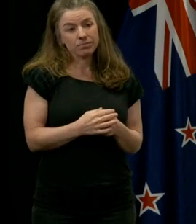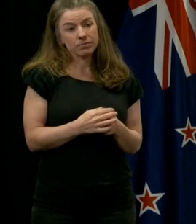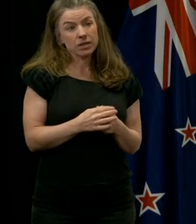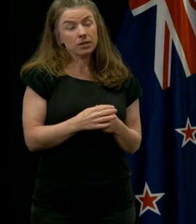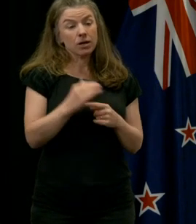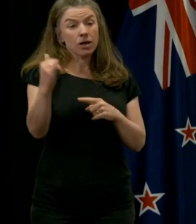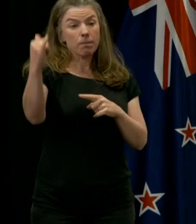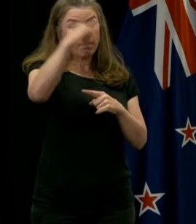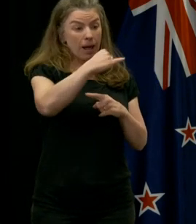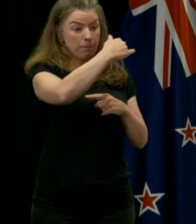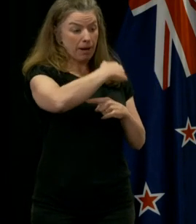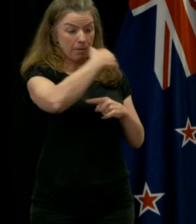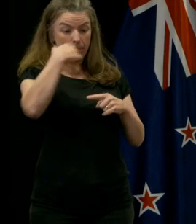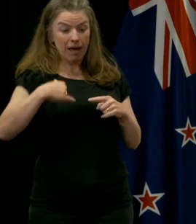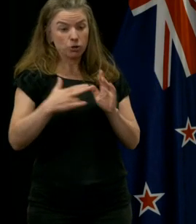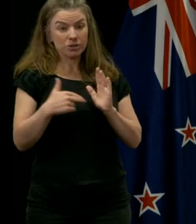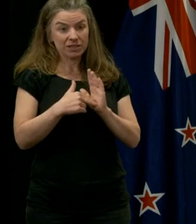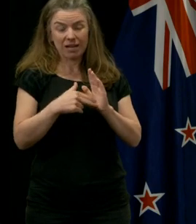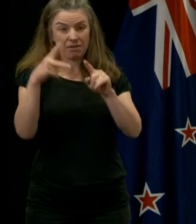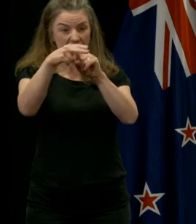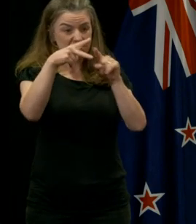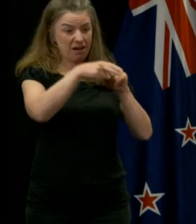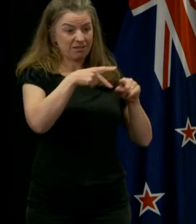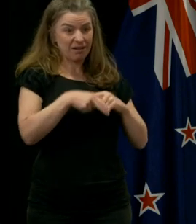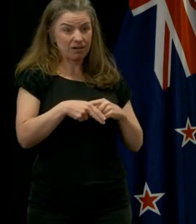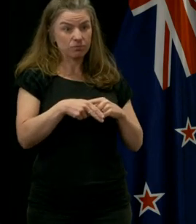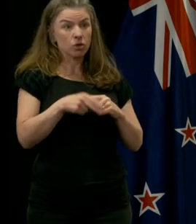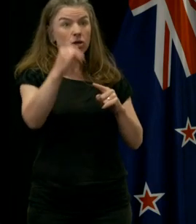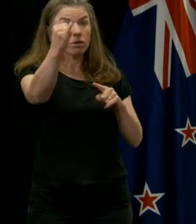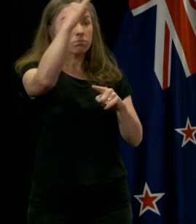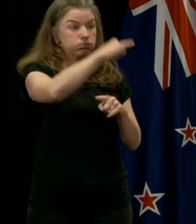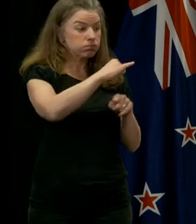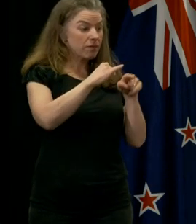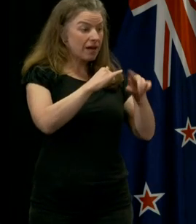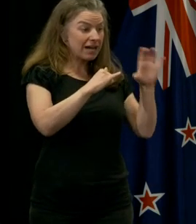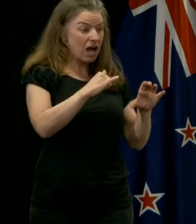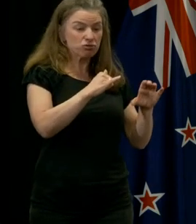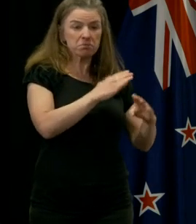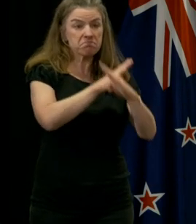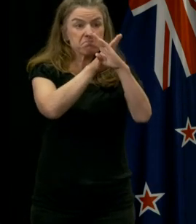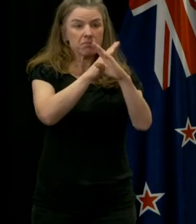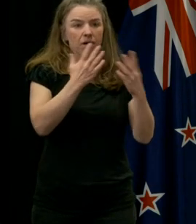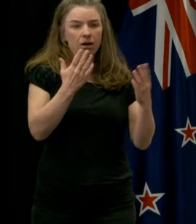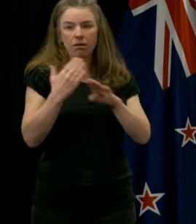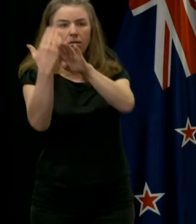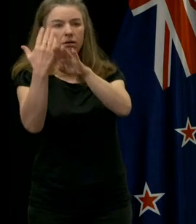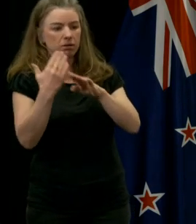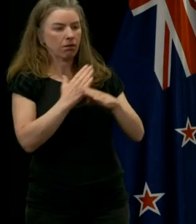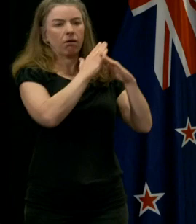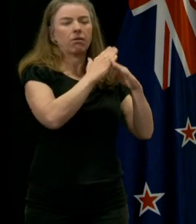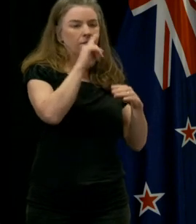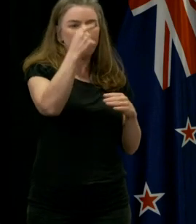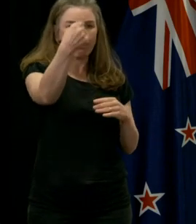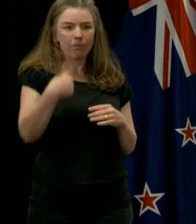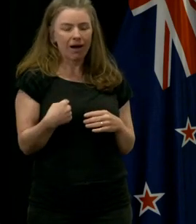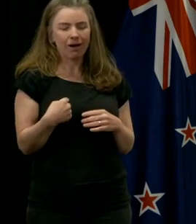to New Zealand are reducing. The ability to transit through countries to get here in some cases has dried up entirely. So yes, we're